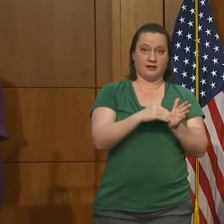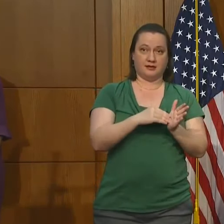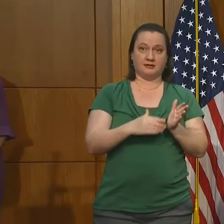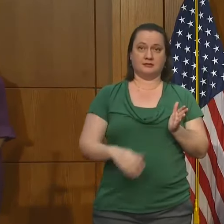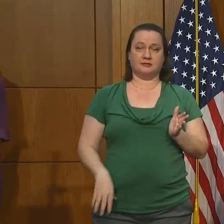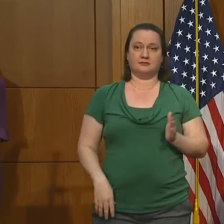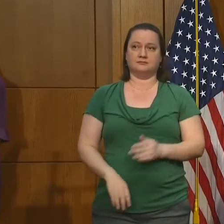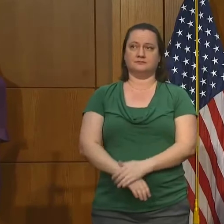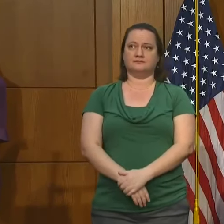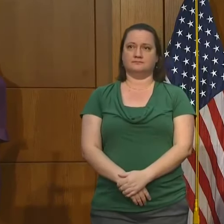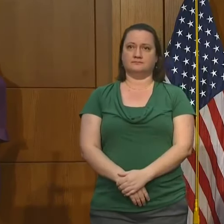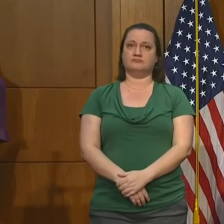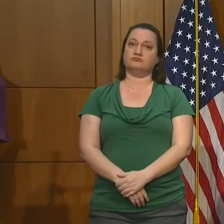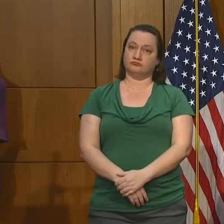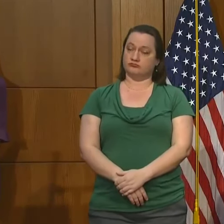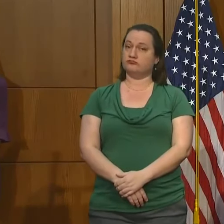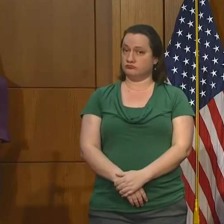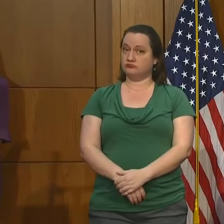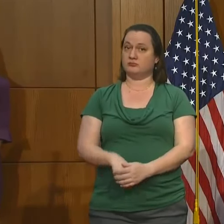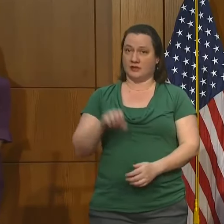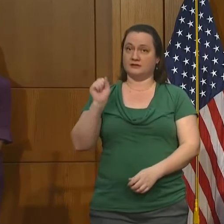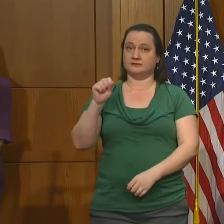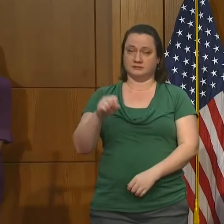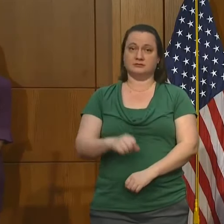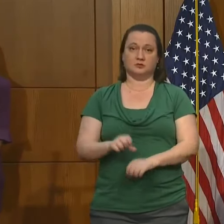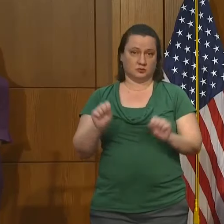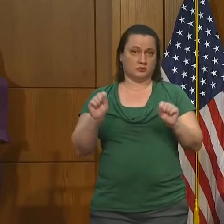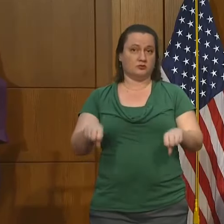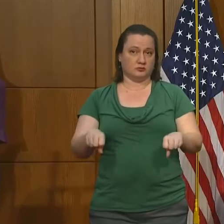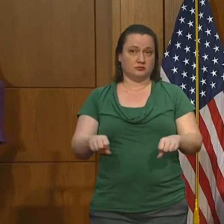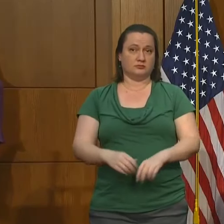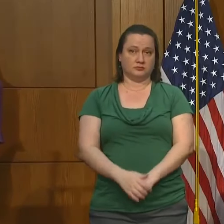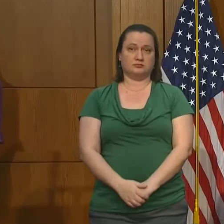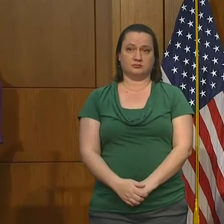to that is absolutely yes.